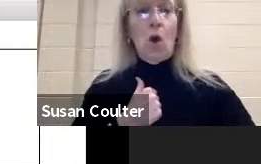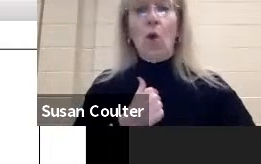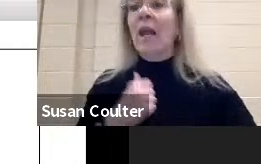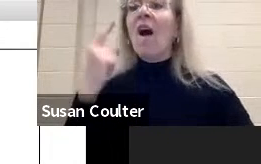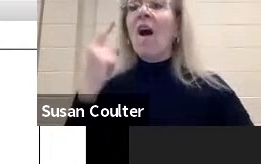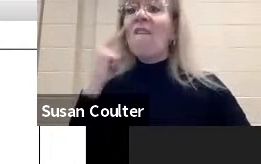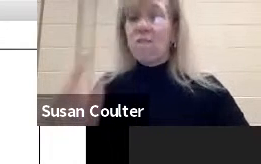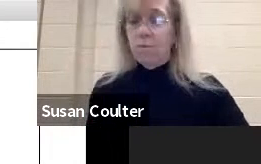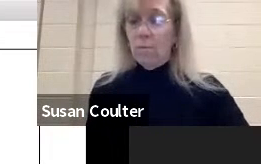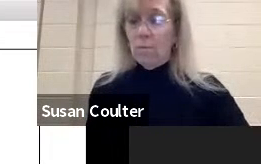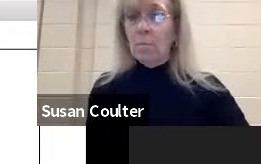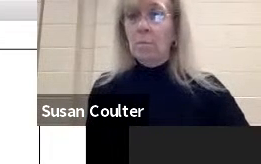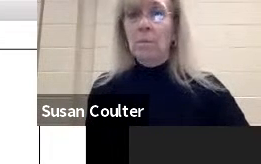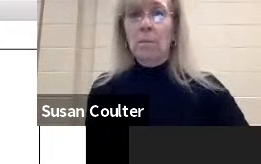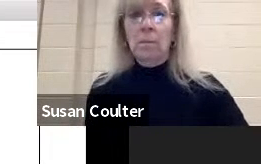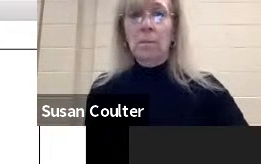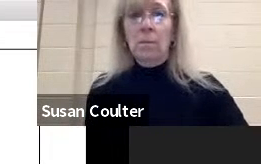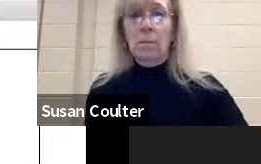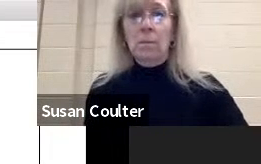Sorry.